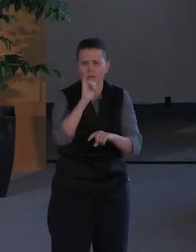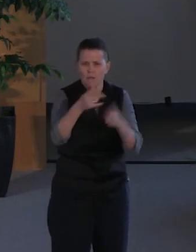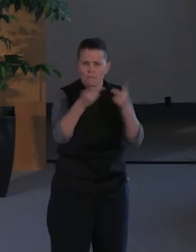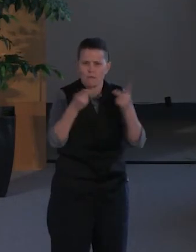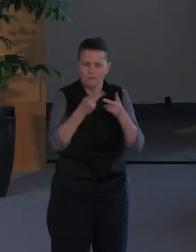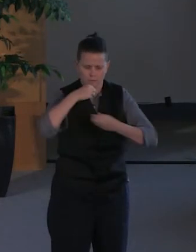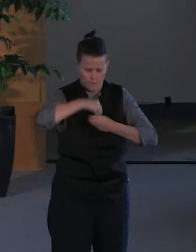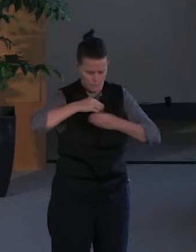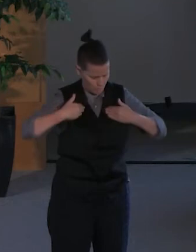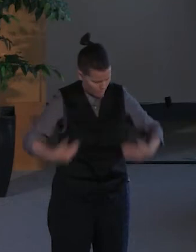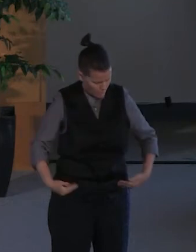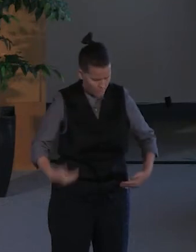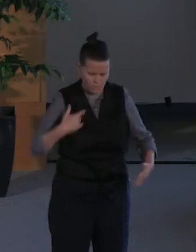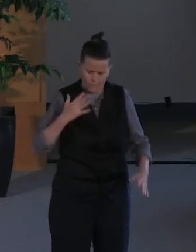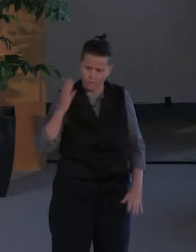you are resides.